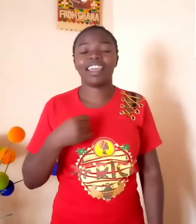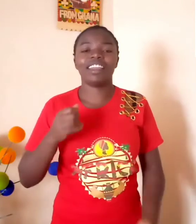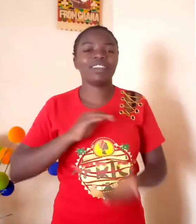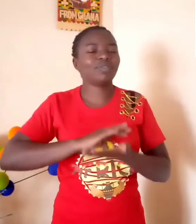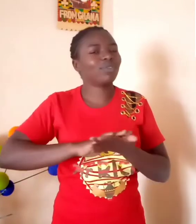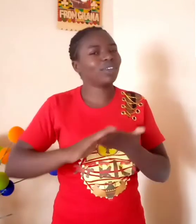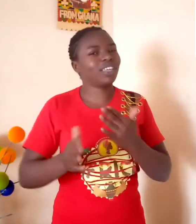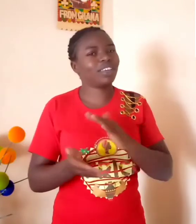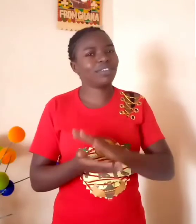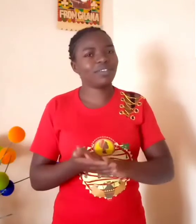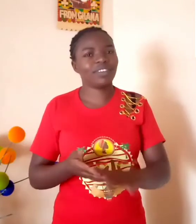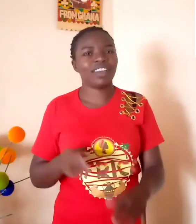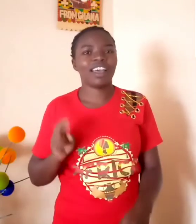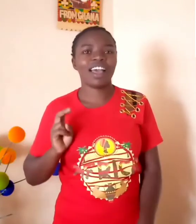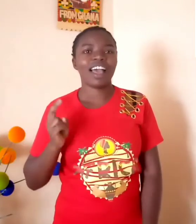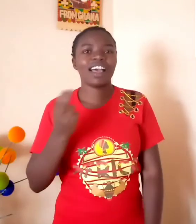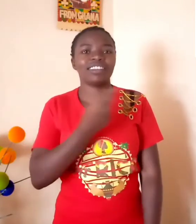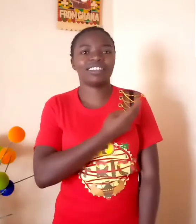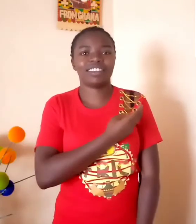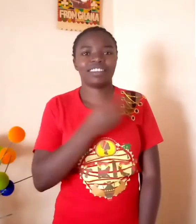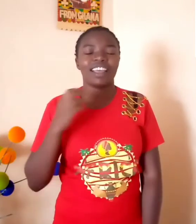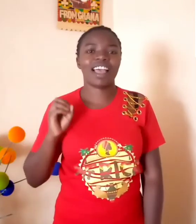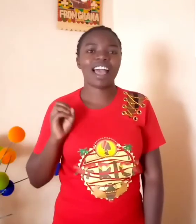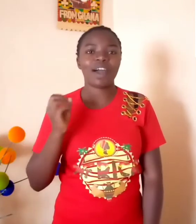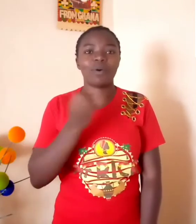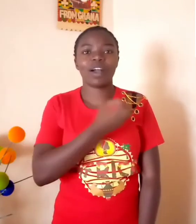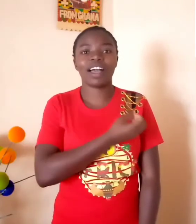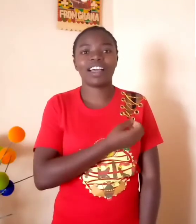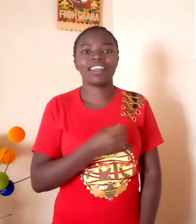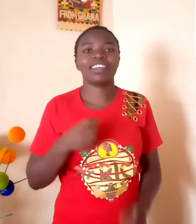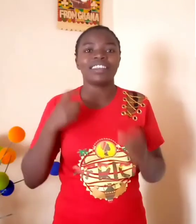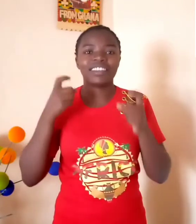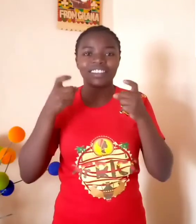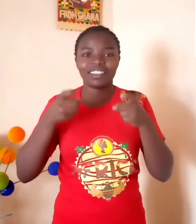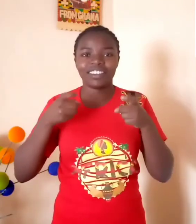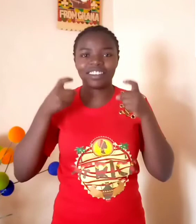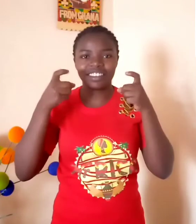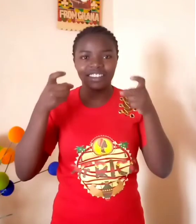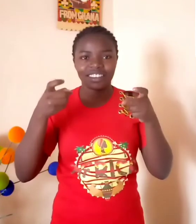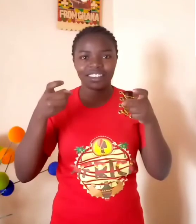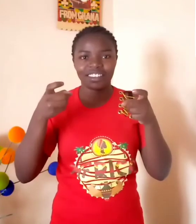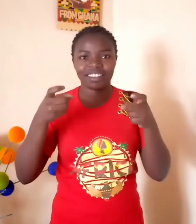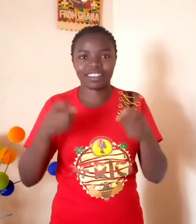And forgive us our sins